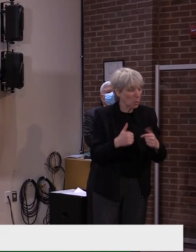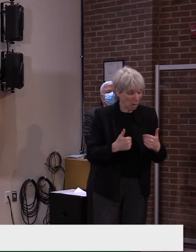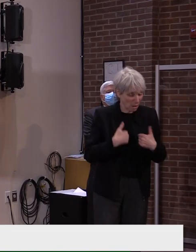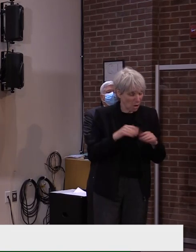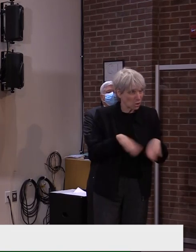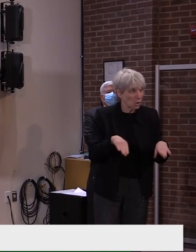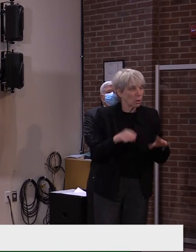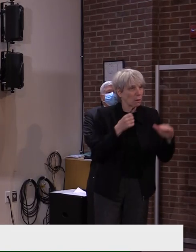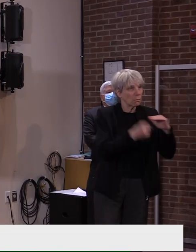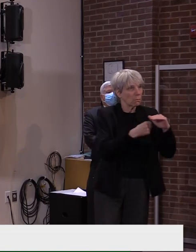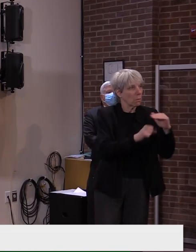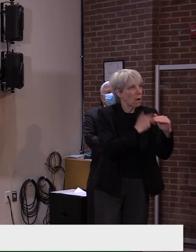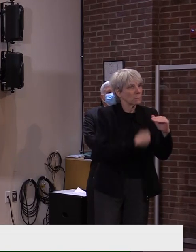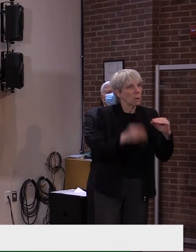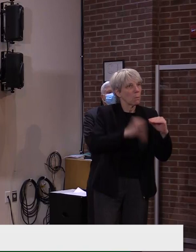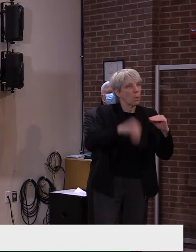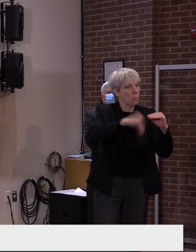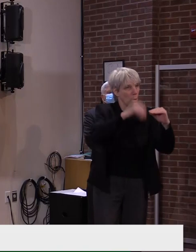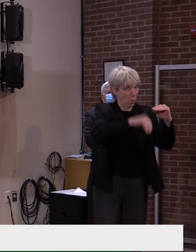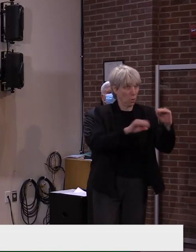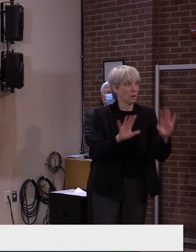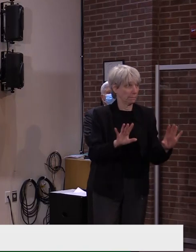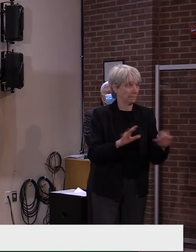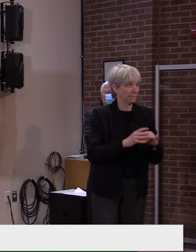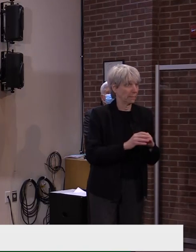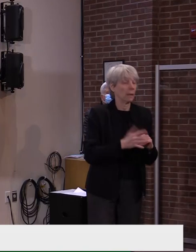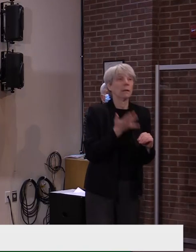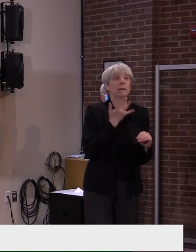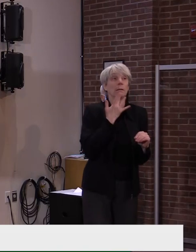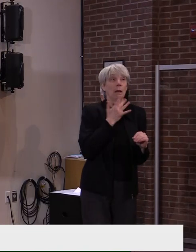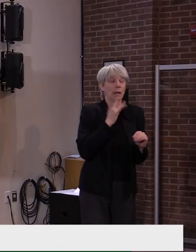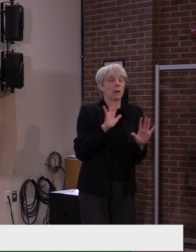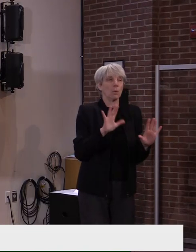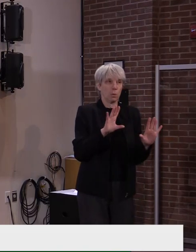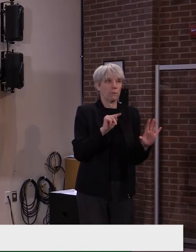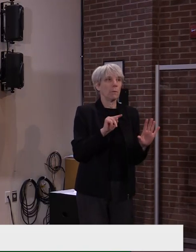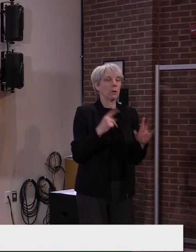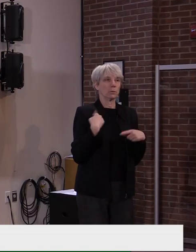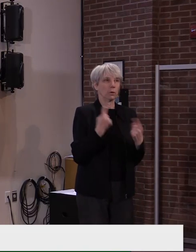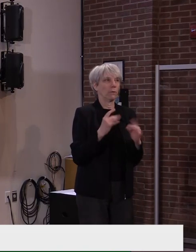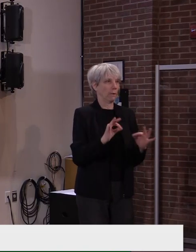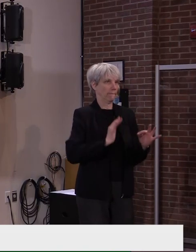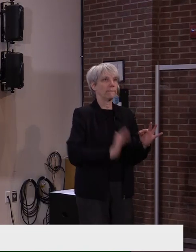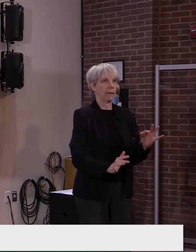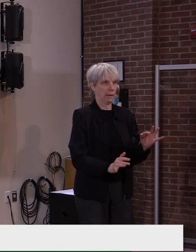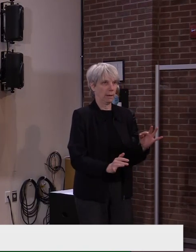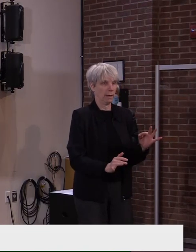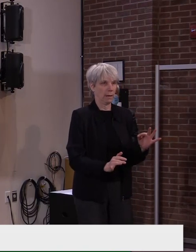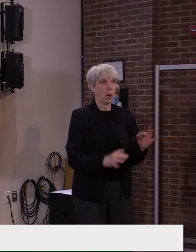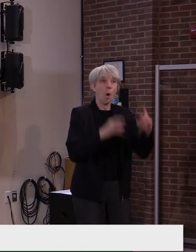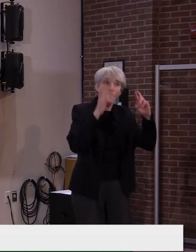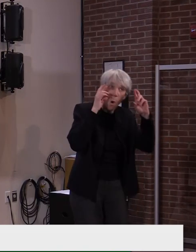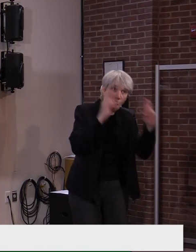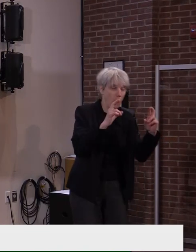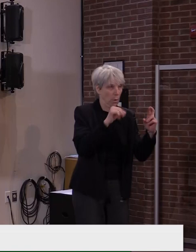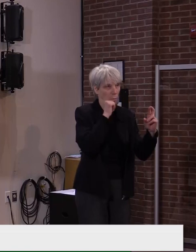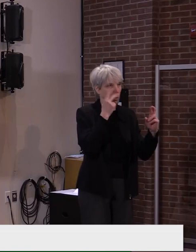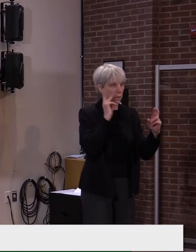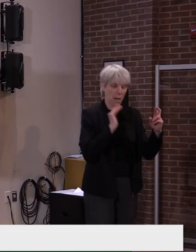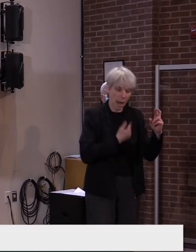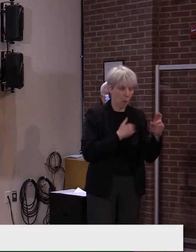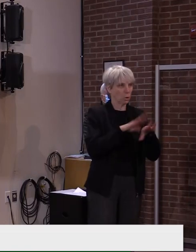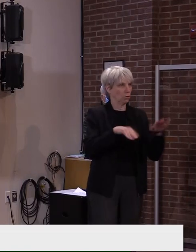way. We are fortunate so far that we are not seeing that here and don't want to. Now,